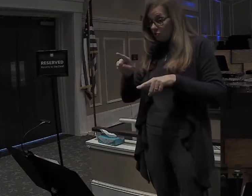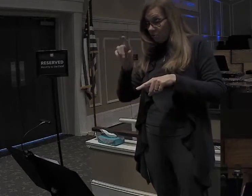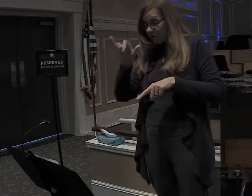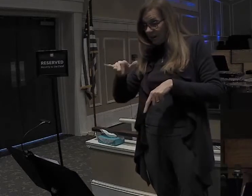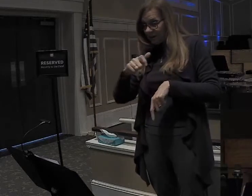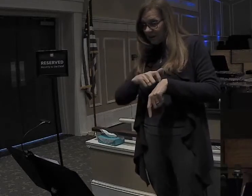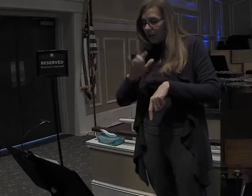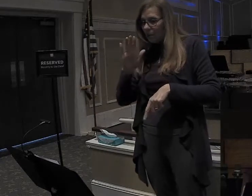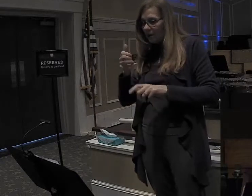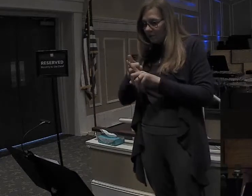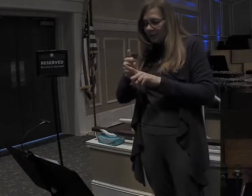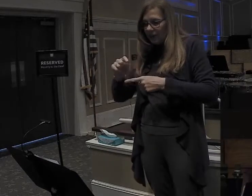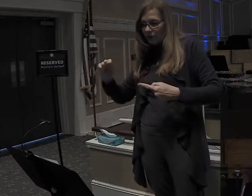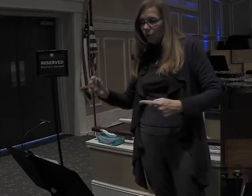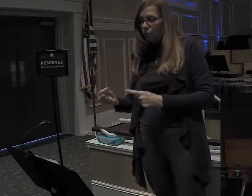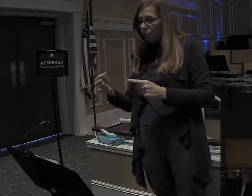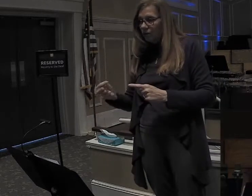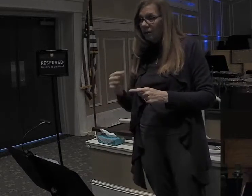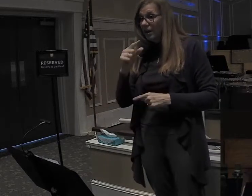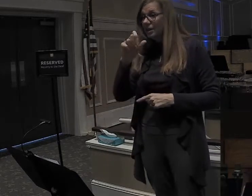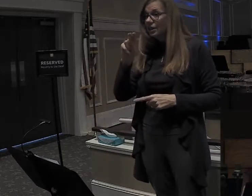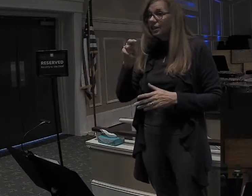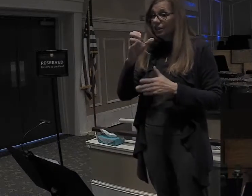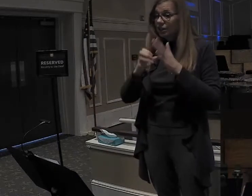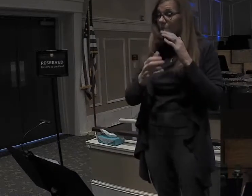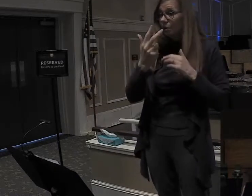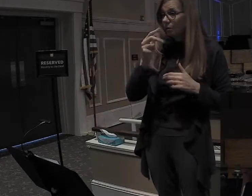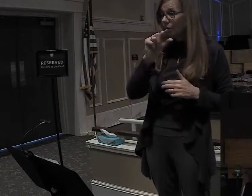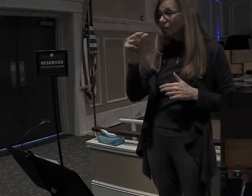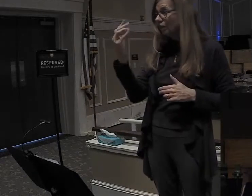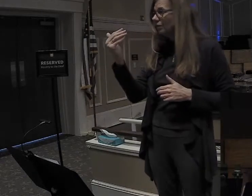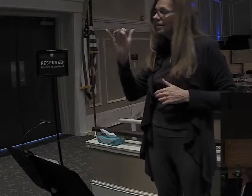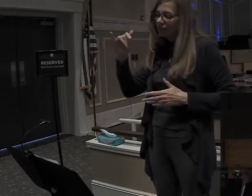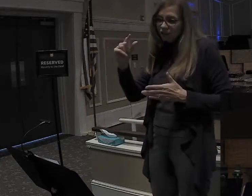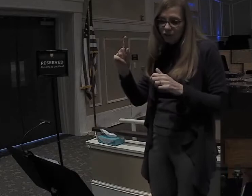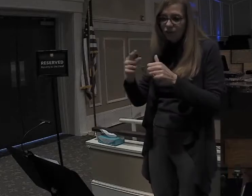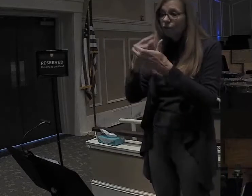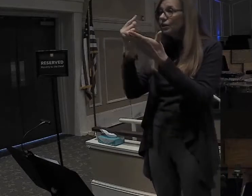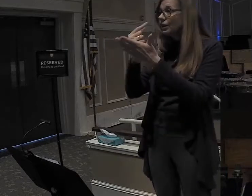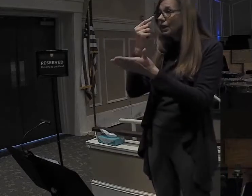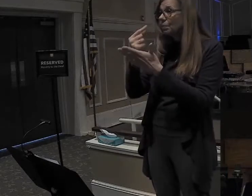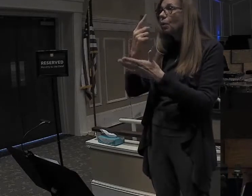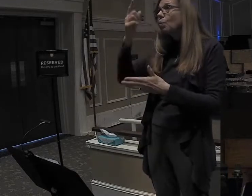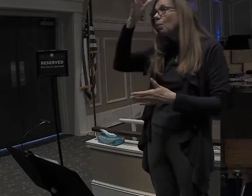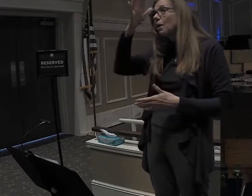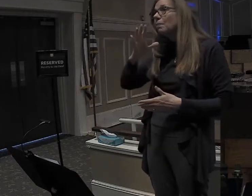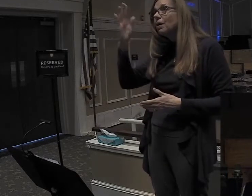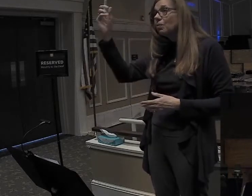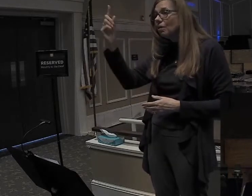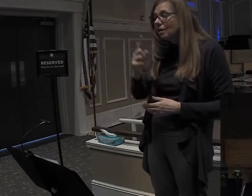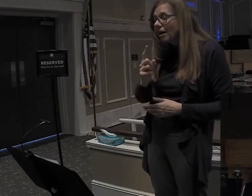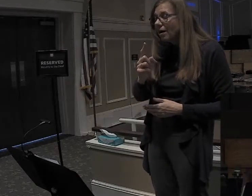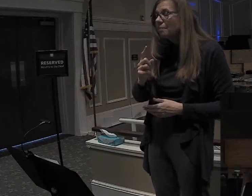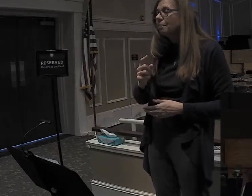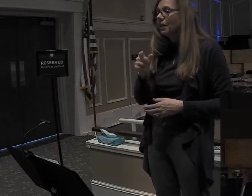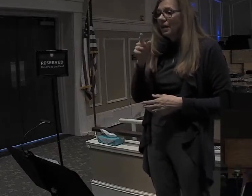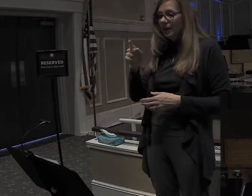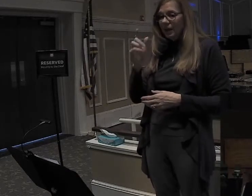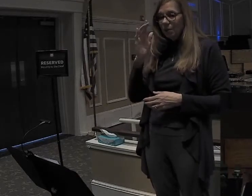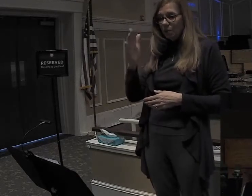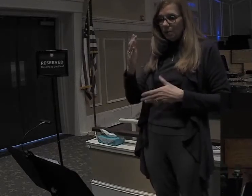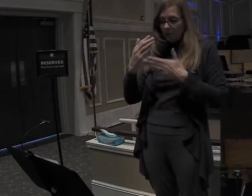heel. It's Genesis 3:15, what we call the first gospel, that one man is going to come. He'll be the seed of the